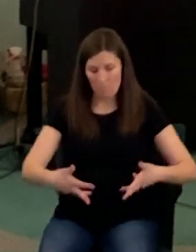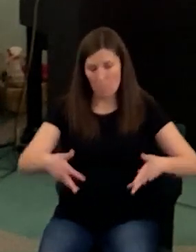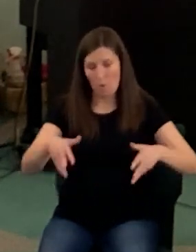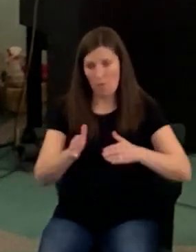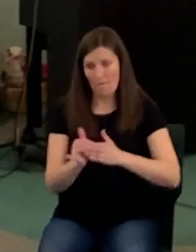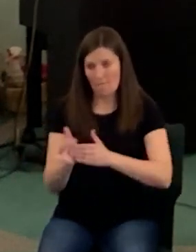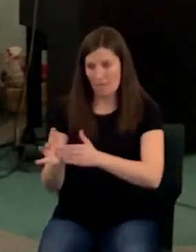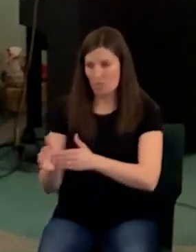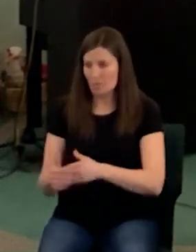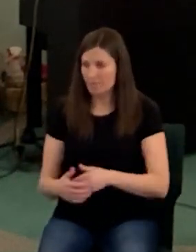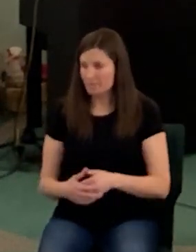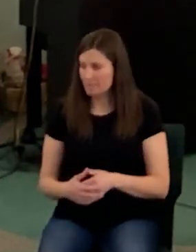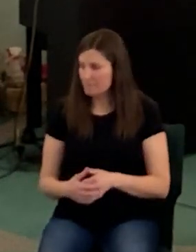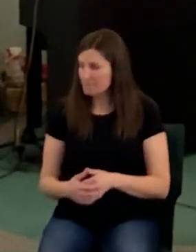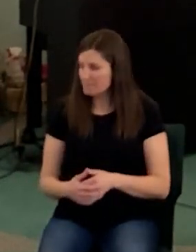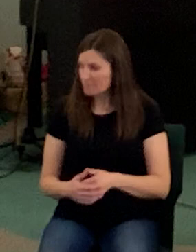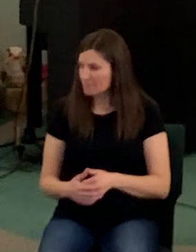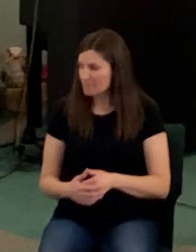full of fish.